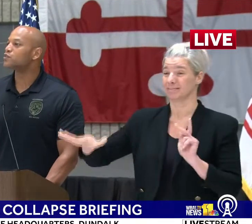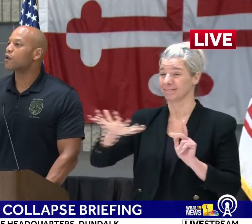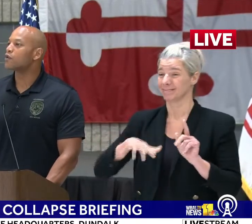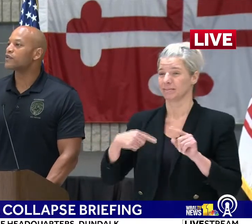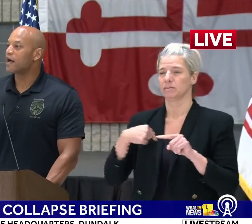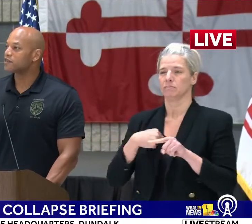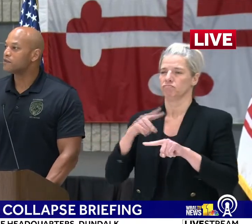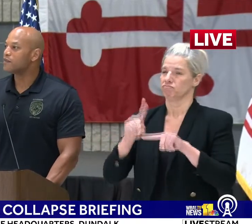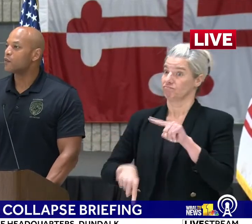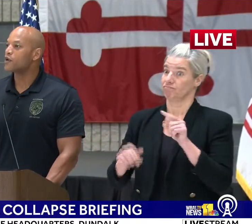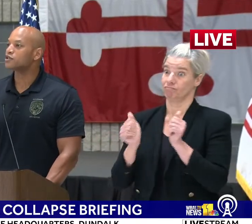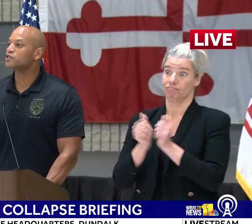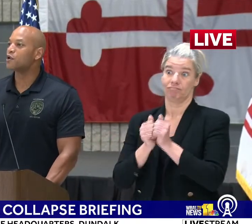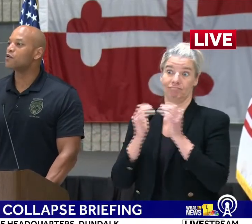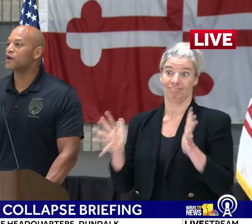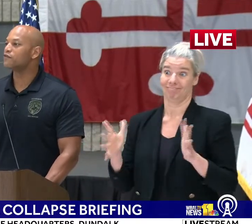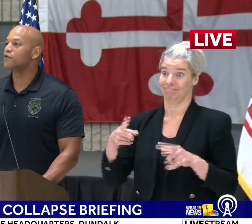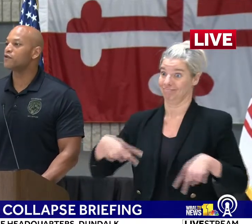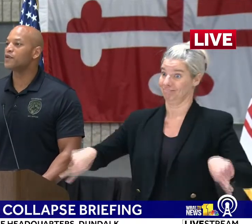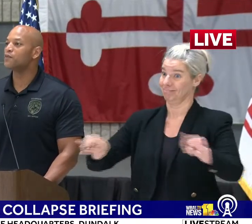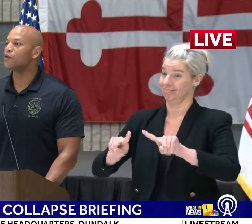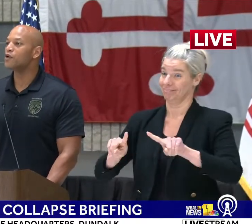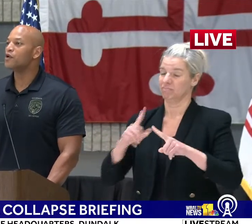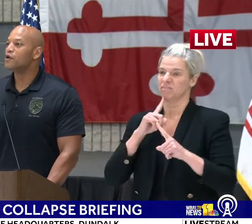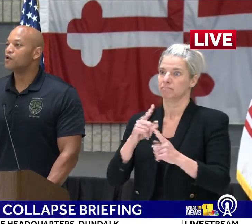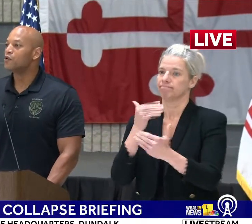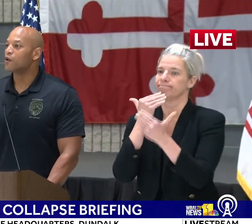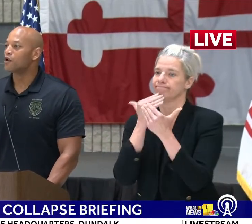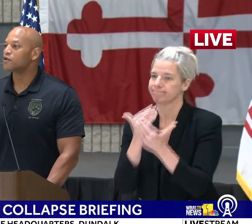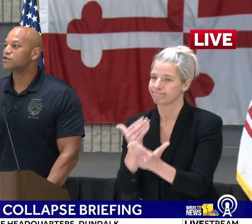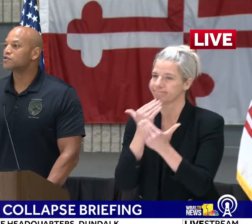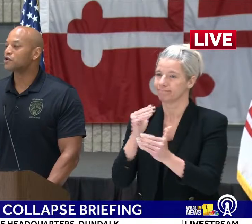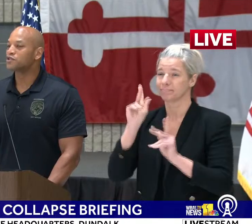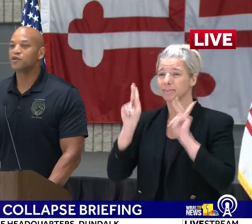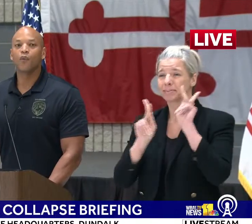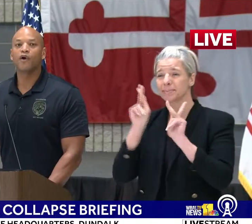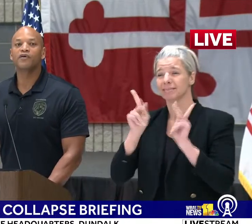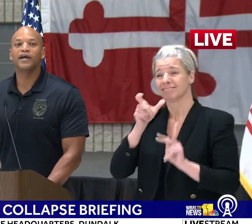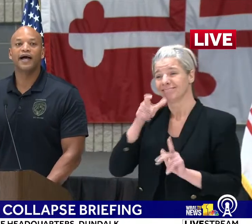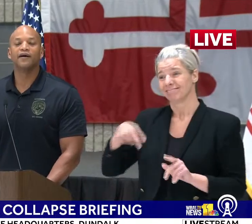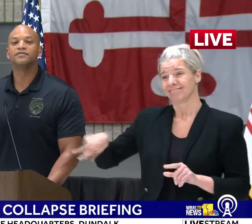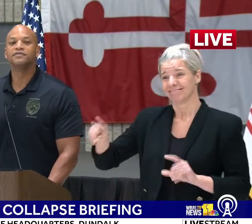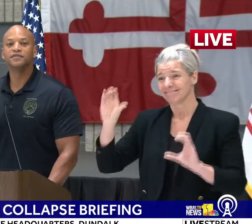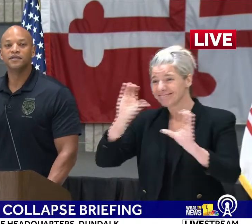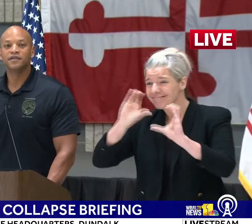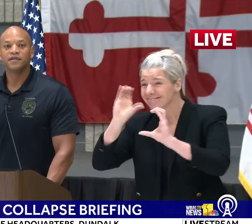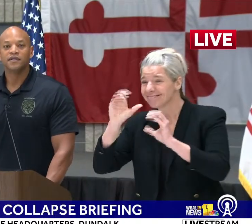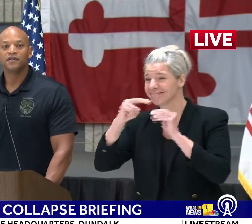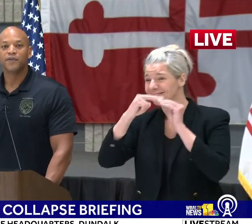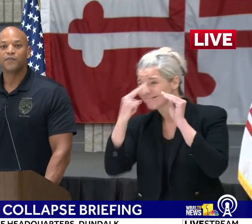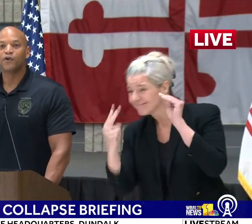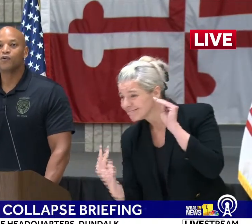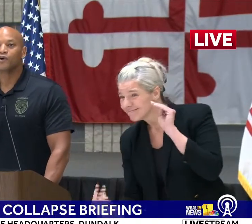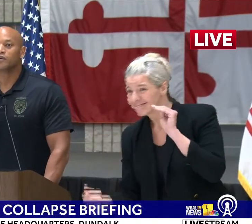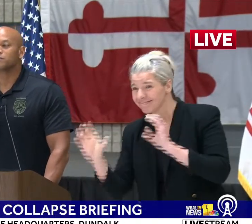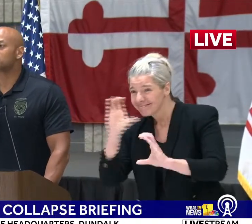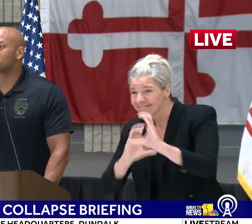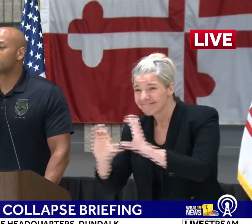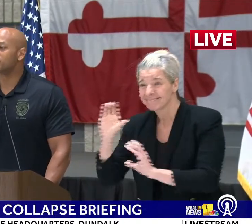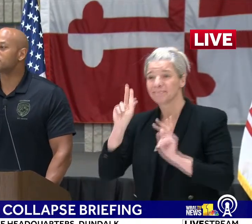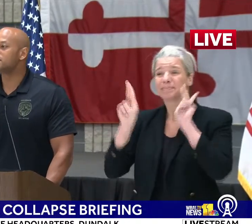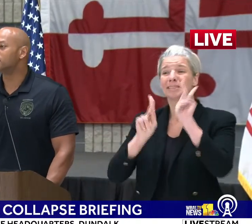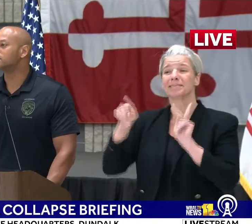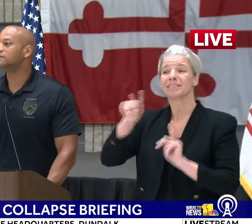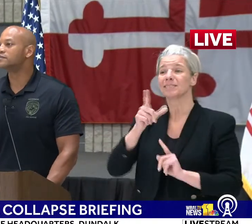could not do this work without them, and we are so grateful. The people who are searching the water right now, the people who